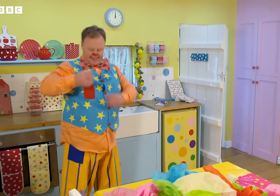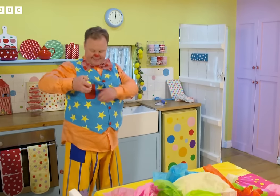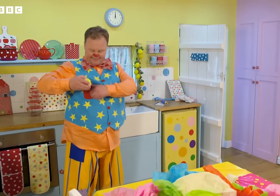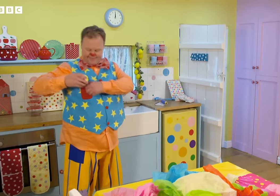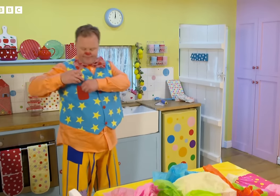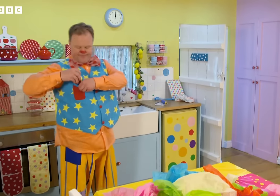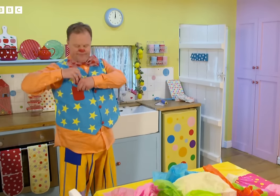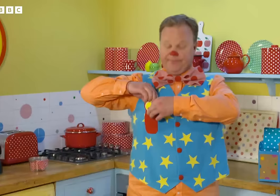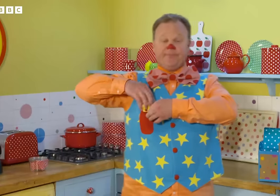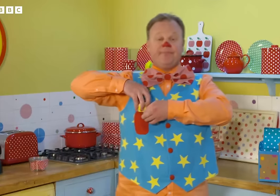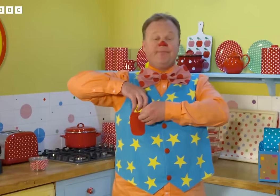Yes.